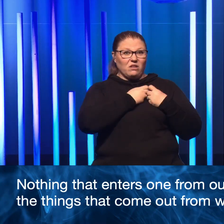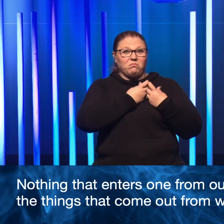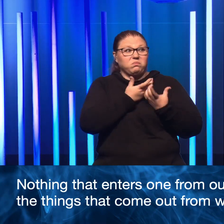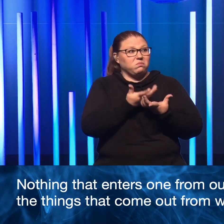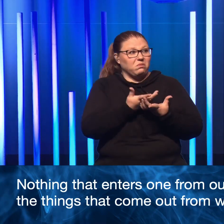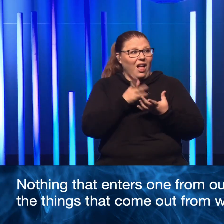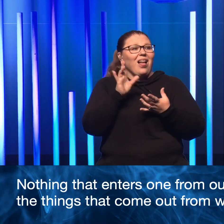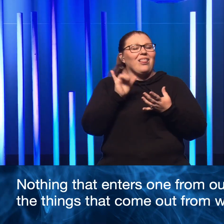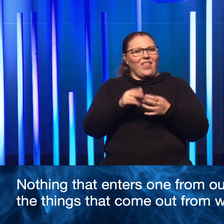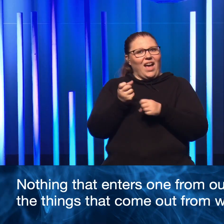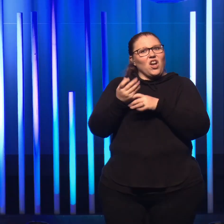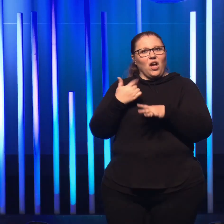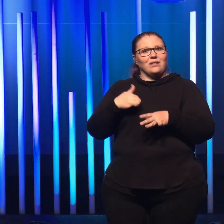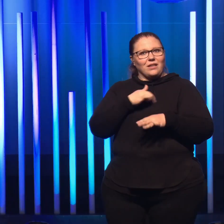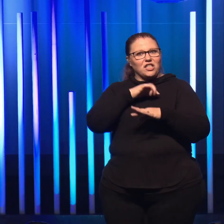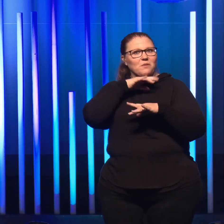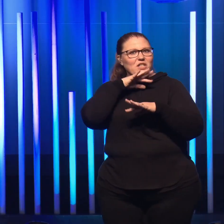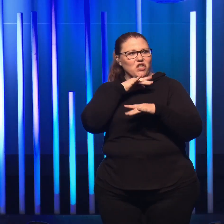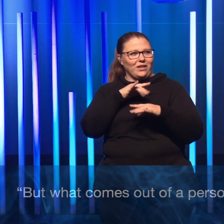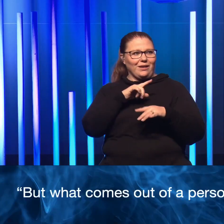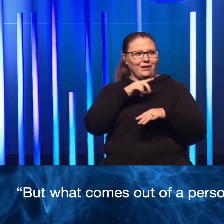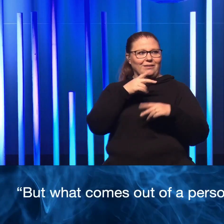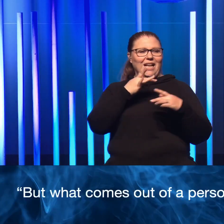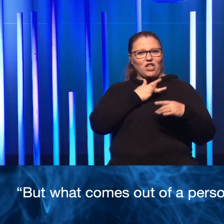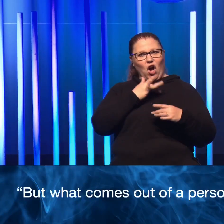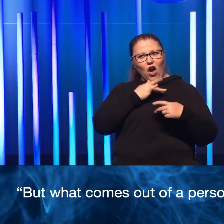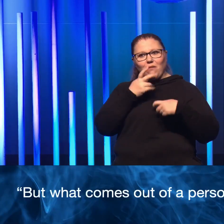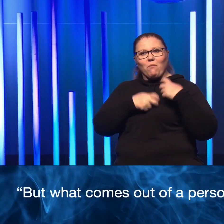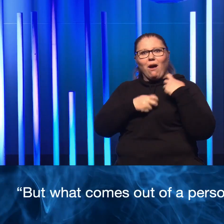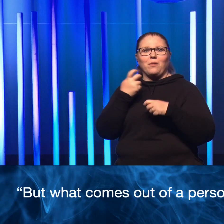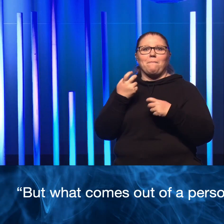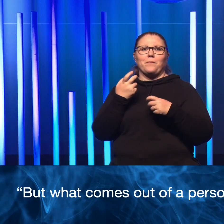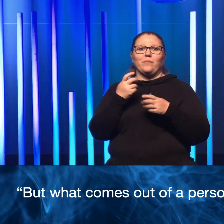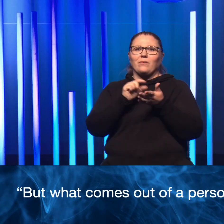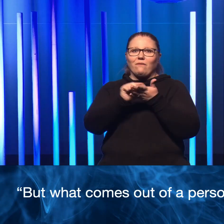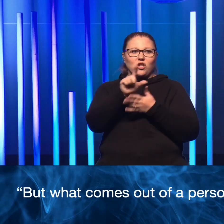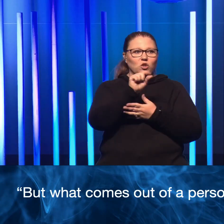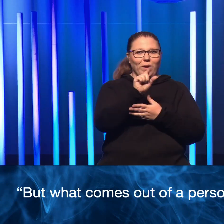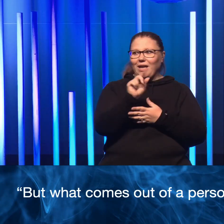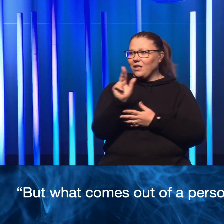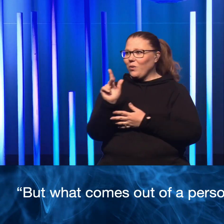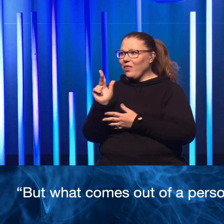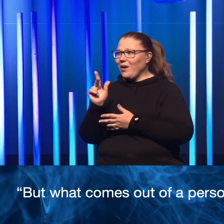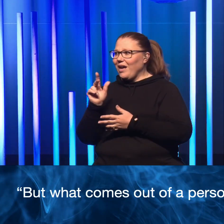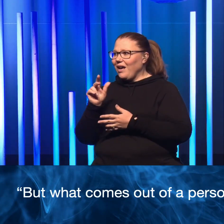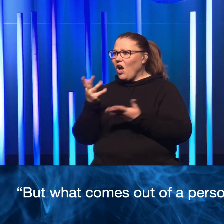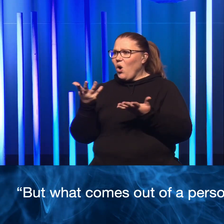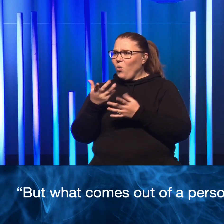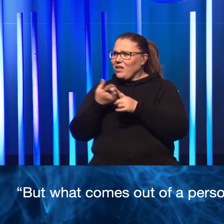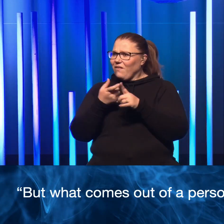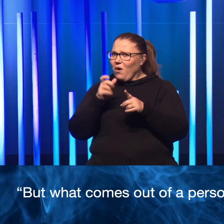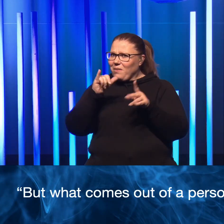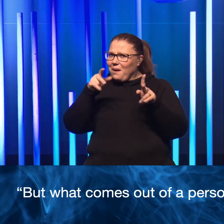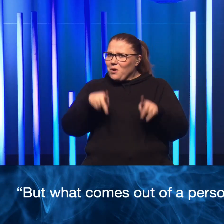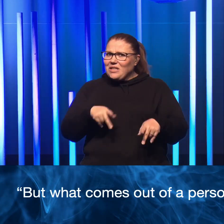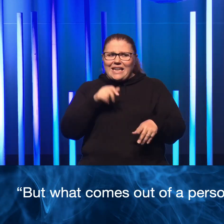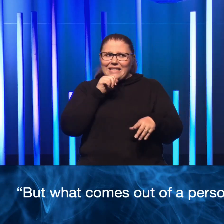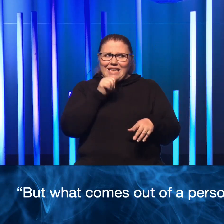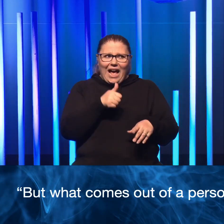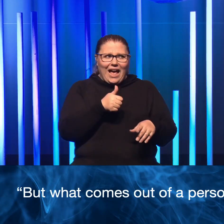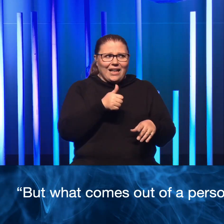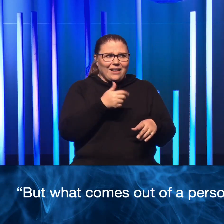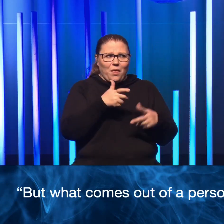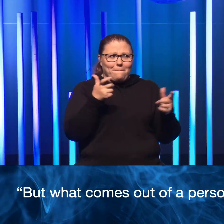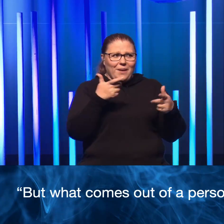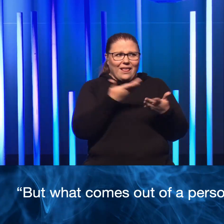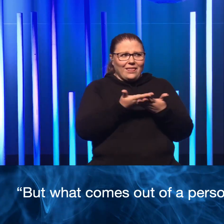was a heart reality. Verses 20 through 23, he said, what comes out of a person, that's not the deal. Right? What comes out of a person,